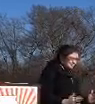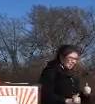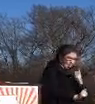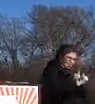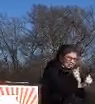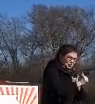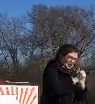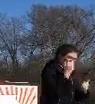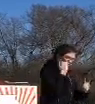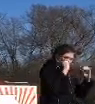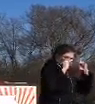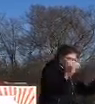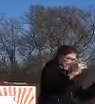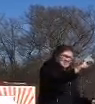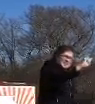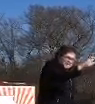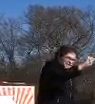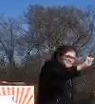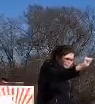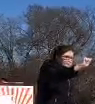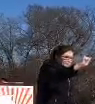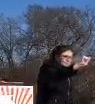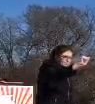that they matter.